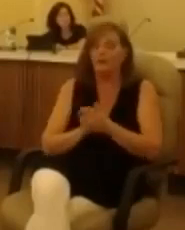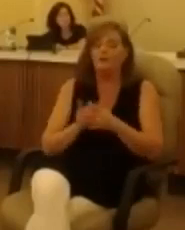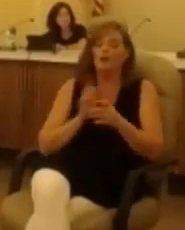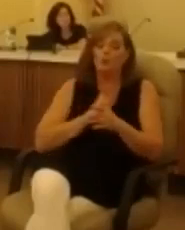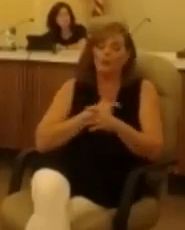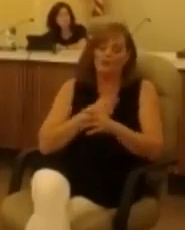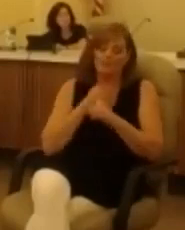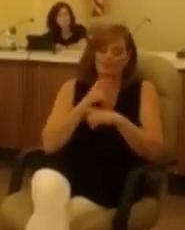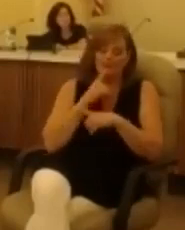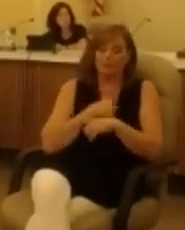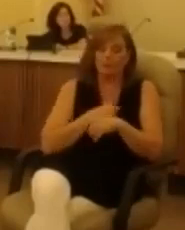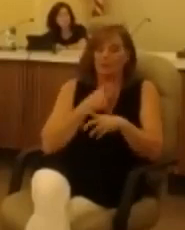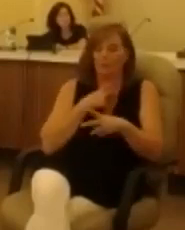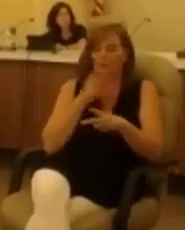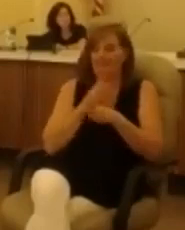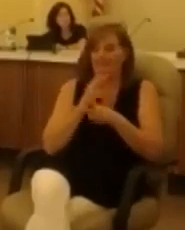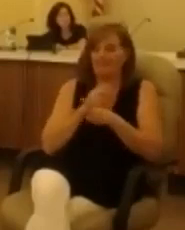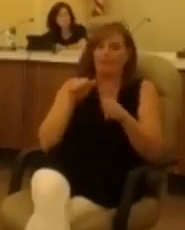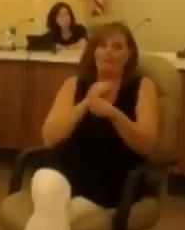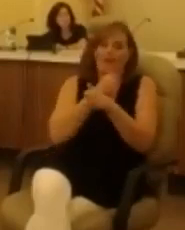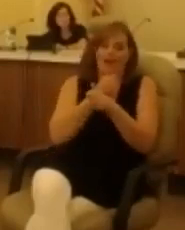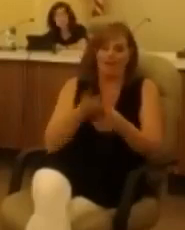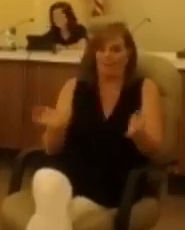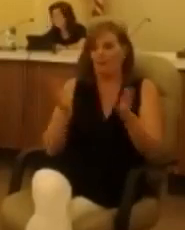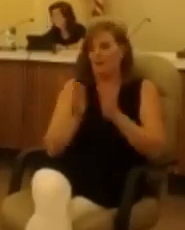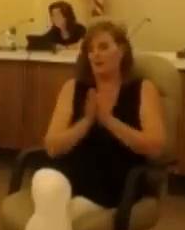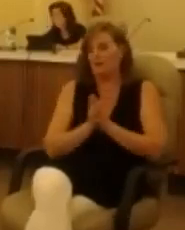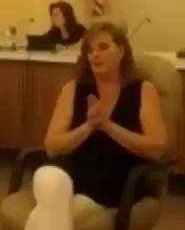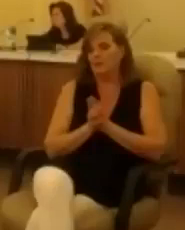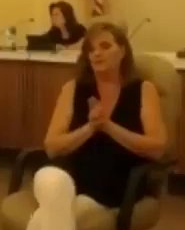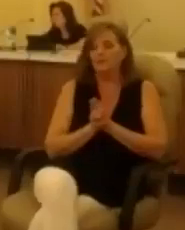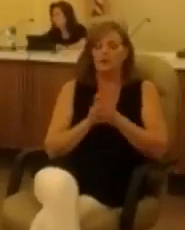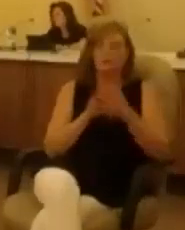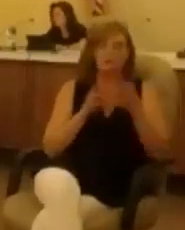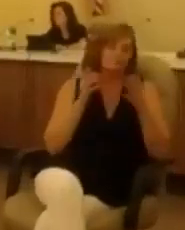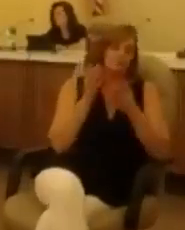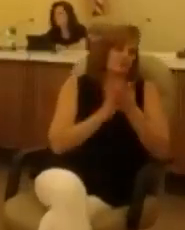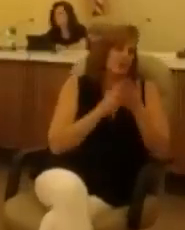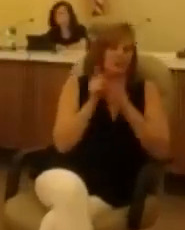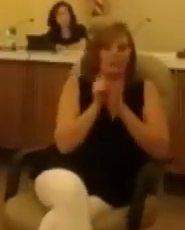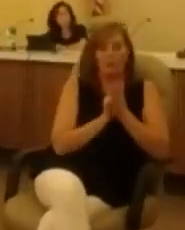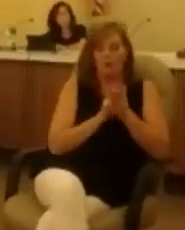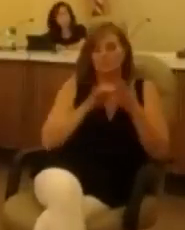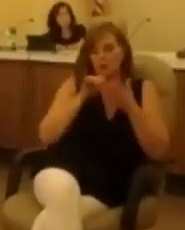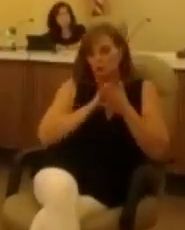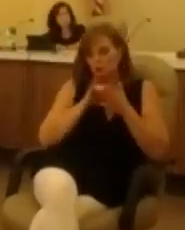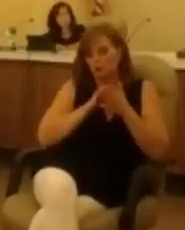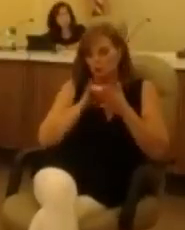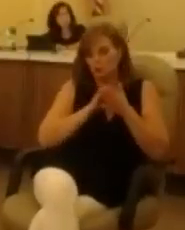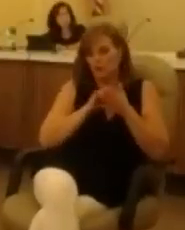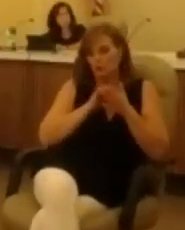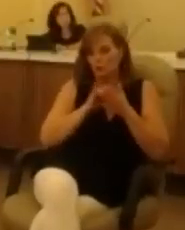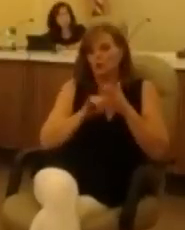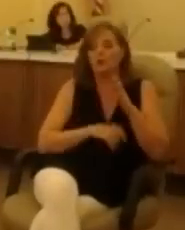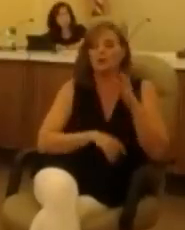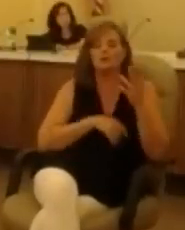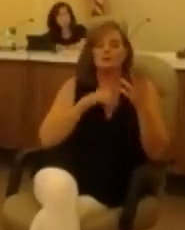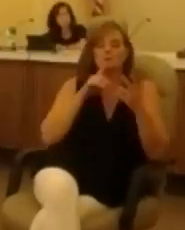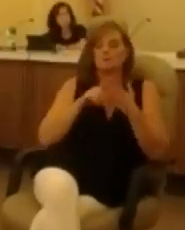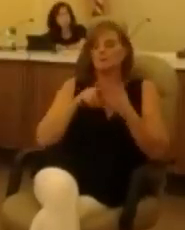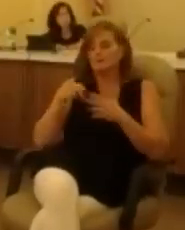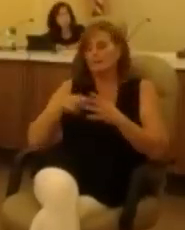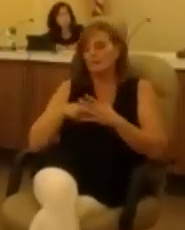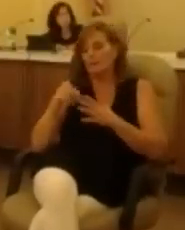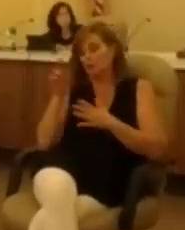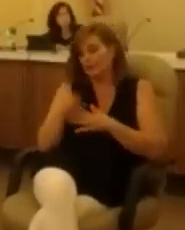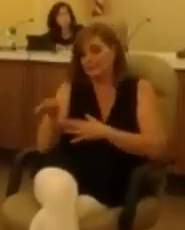those rights. You know, some of those are New York State Constitution. In this case, a lot of them are U.S. Constitution, right? You